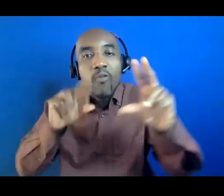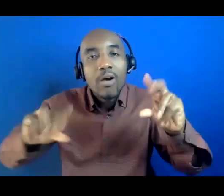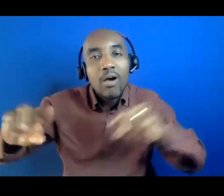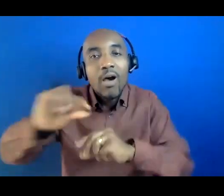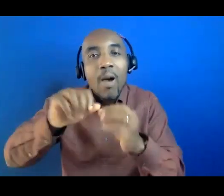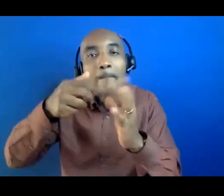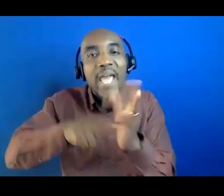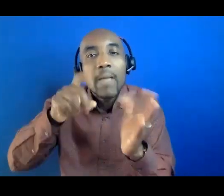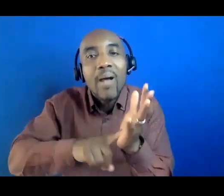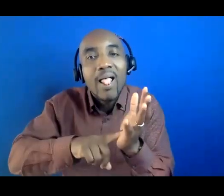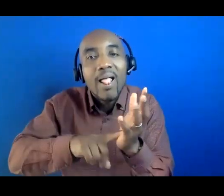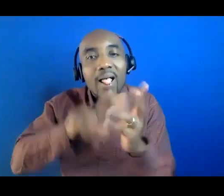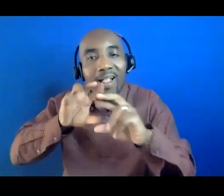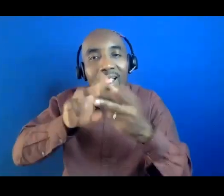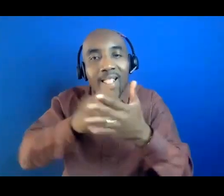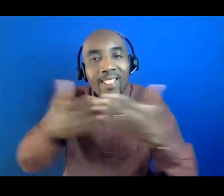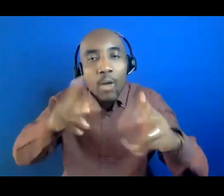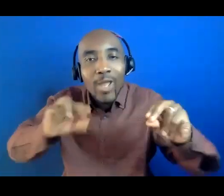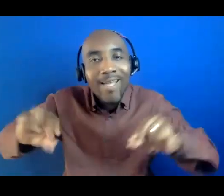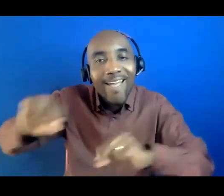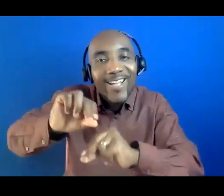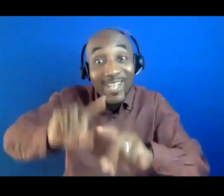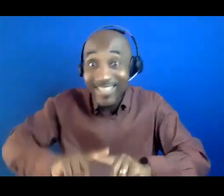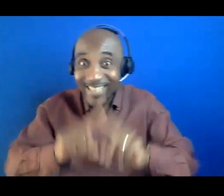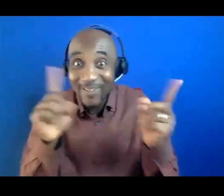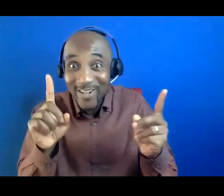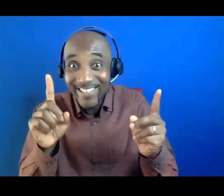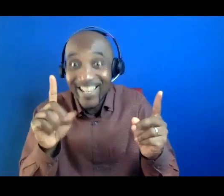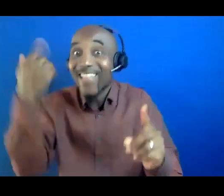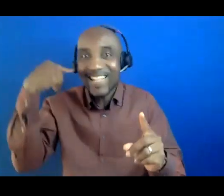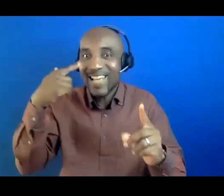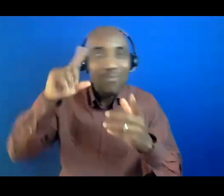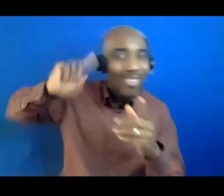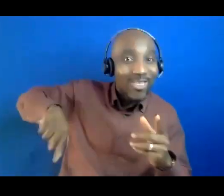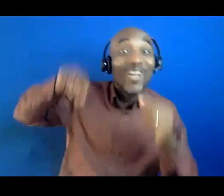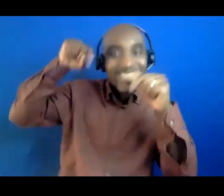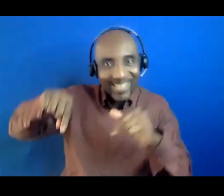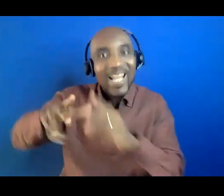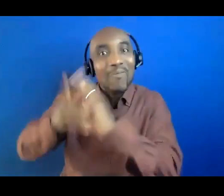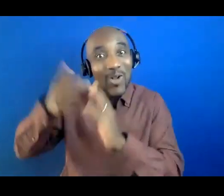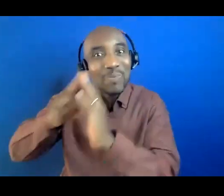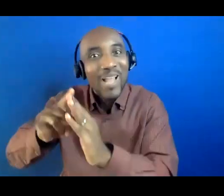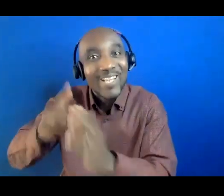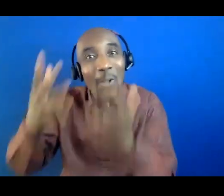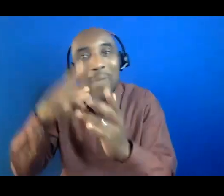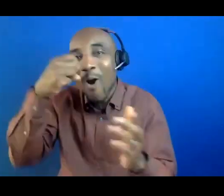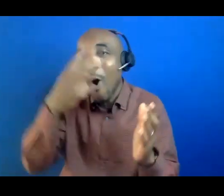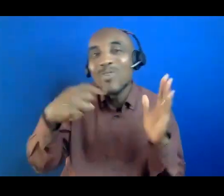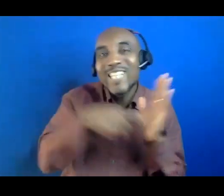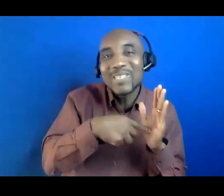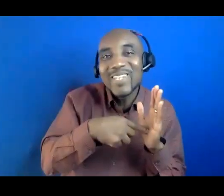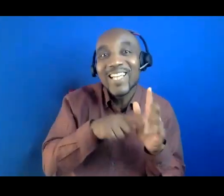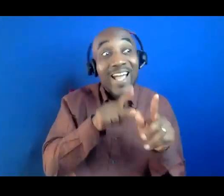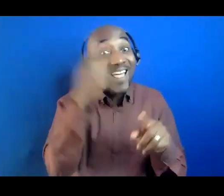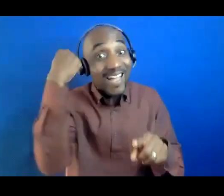and a unity that reversed the division and the scattering that happened at the Tower of Babel in the Old Testament, when people were trying to build